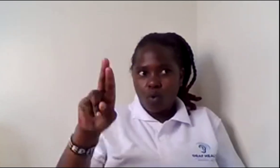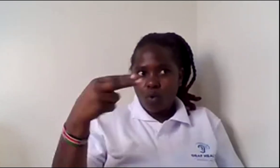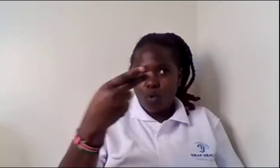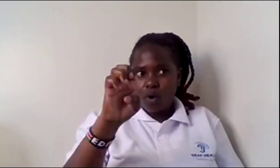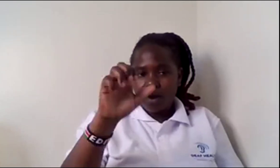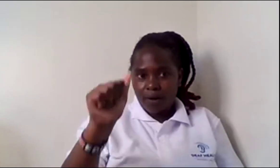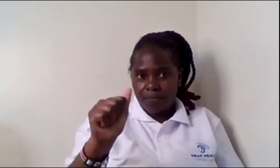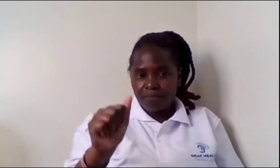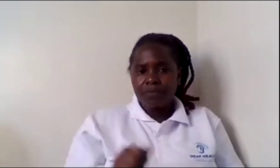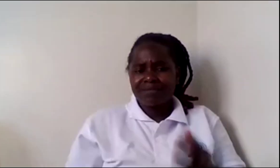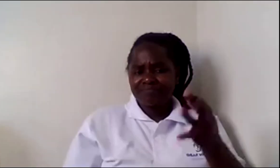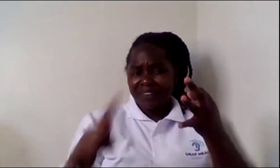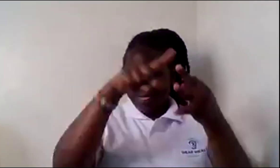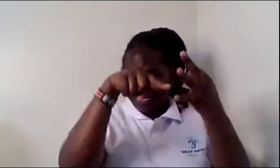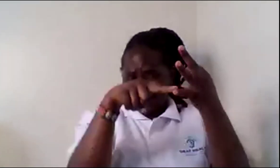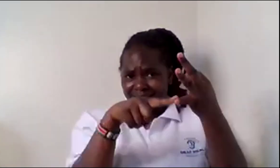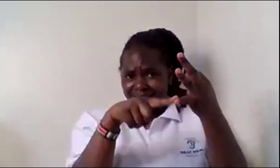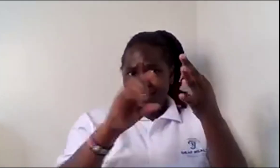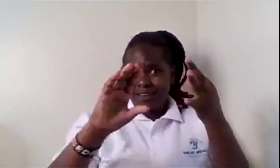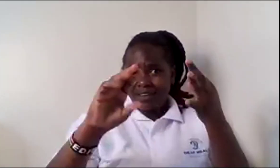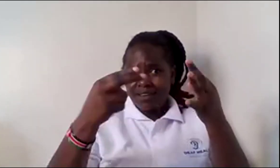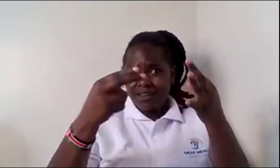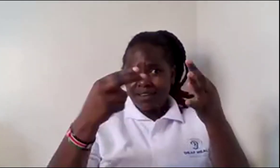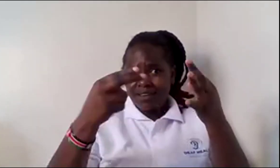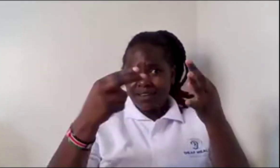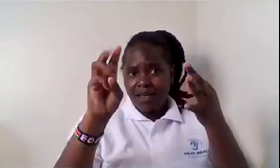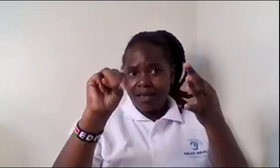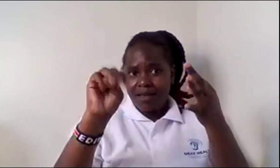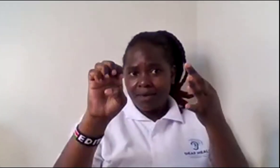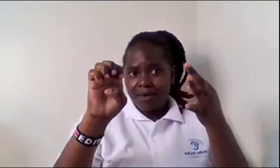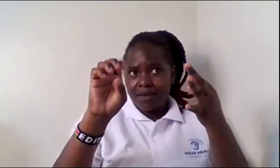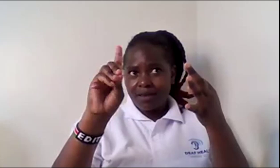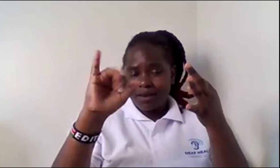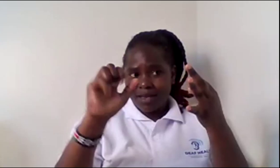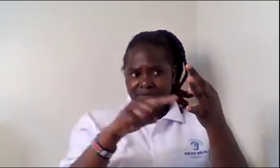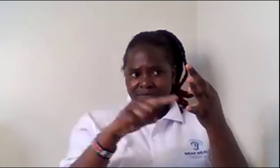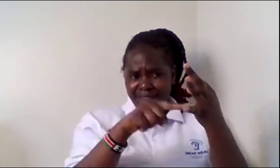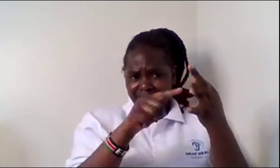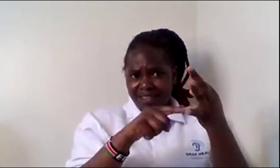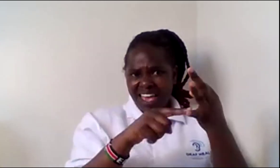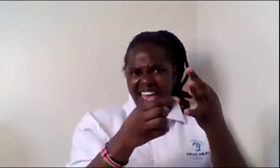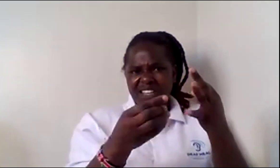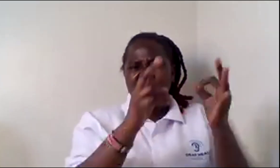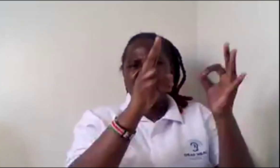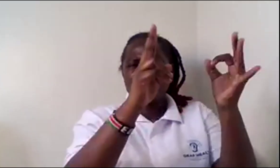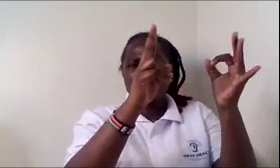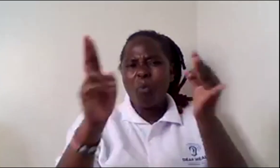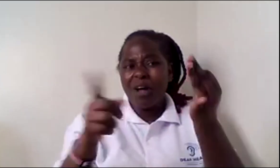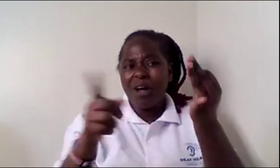funny enough, chlamydia is very easy to treat. The challenge we have, chlamydia is almost the most common STI in Kenya.